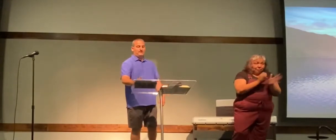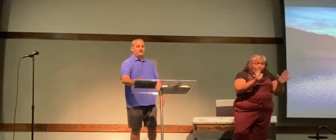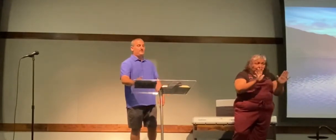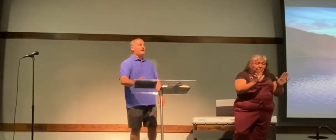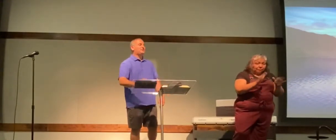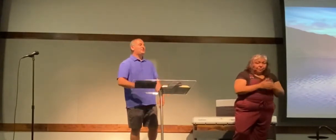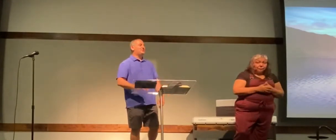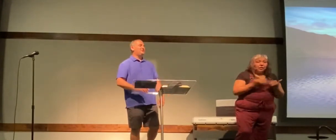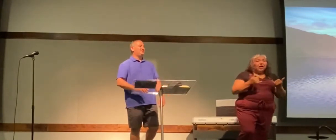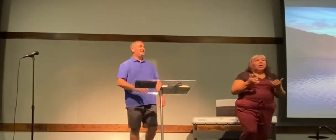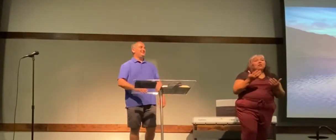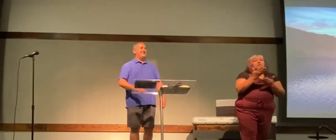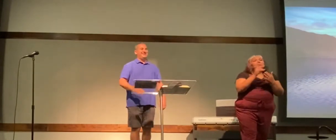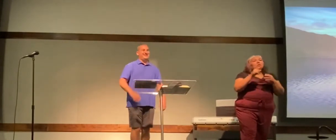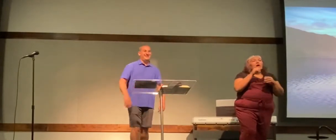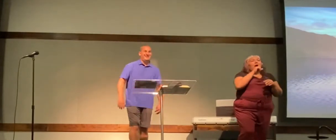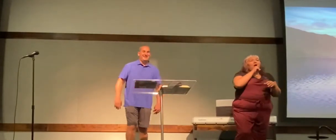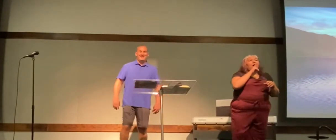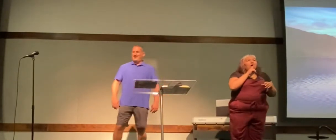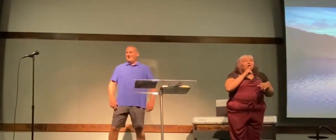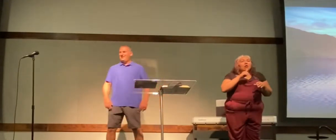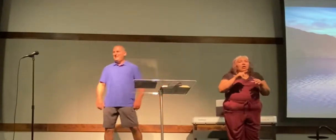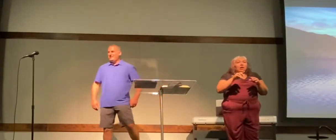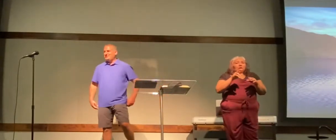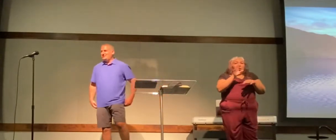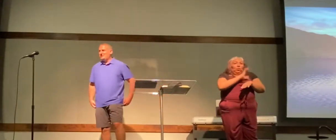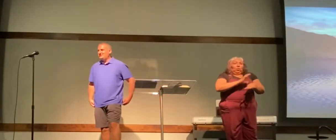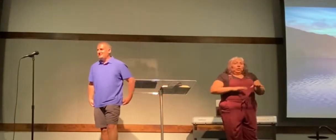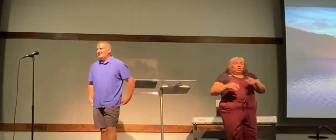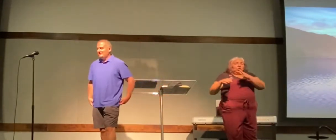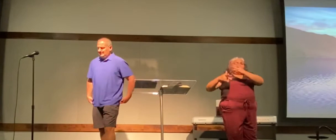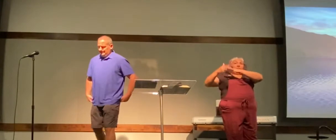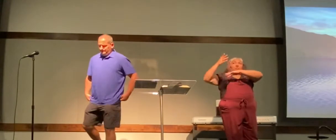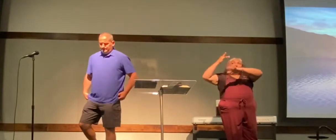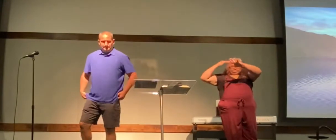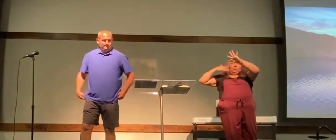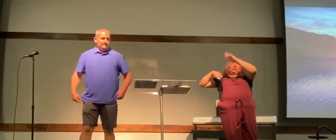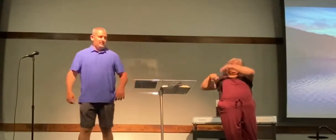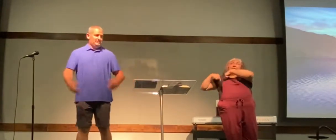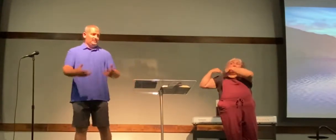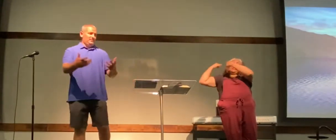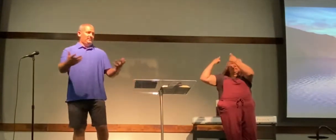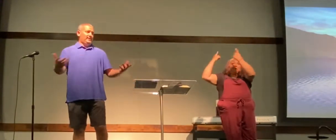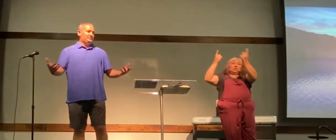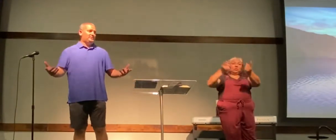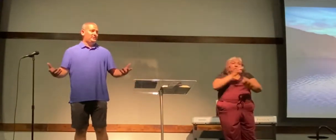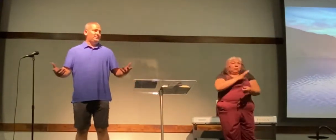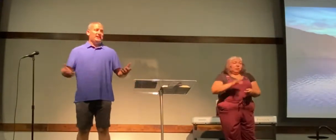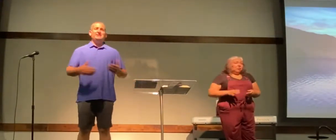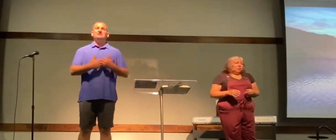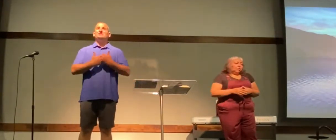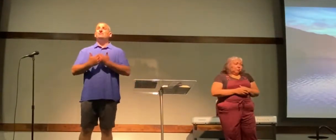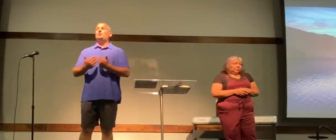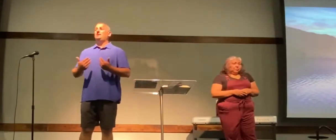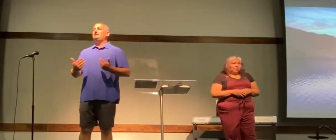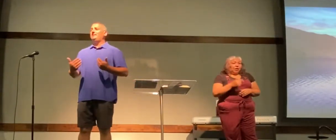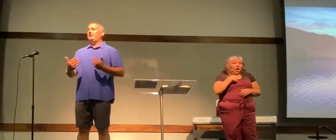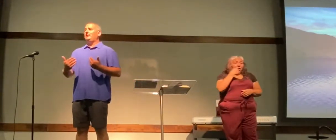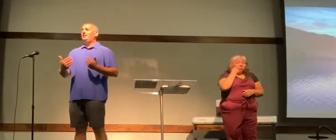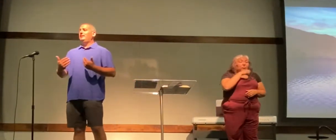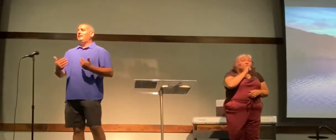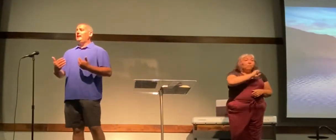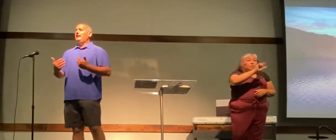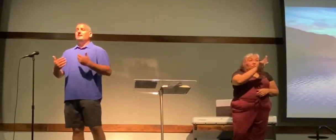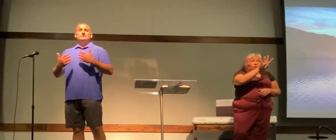are veteran Christians. Can I call you that? Veteran Christians? Some of you are veteran Christians. I just turned